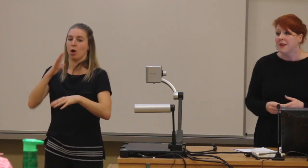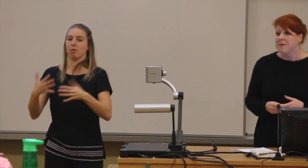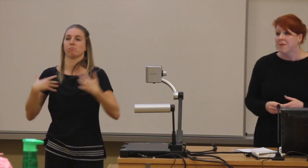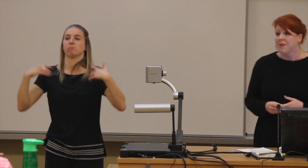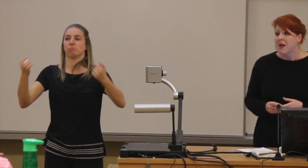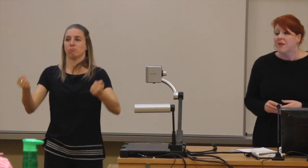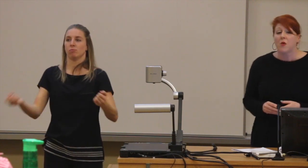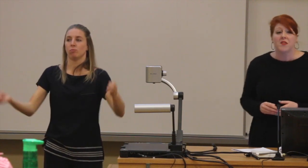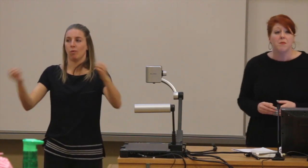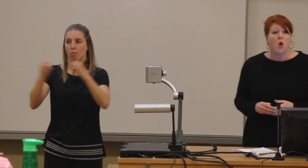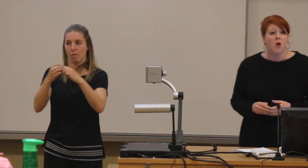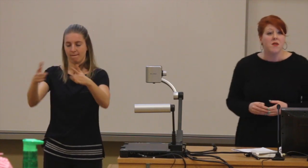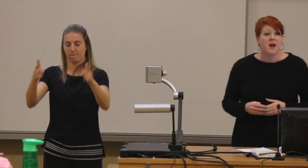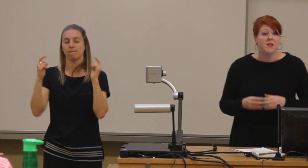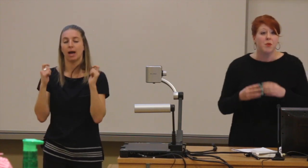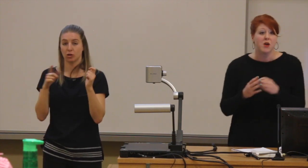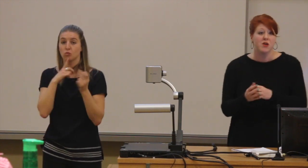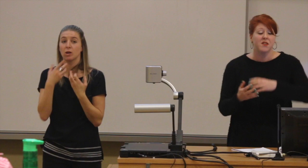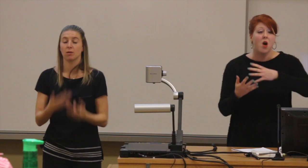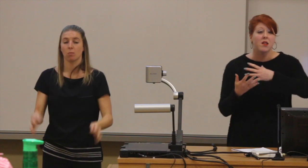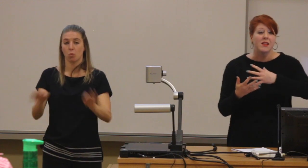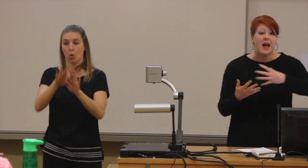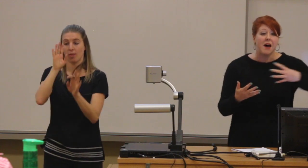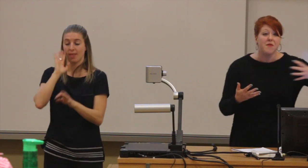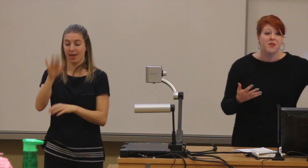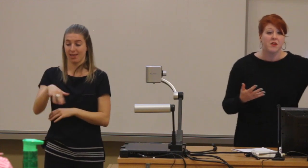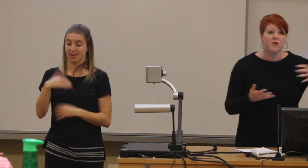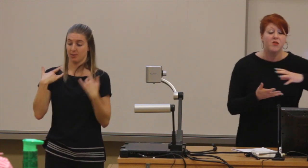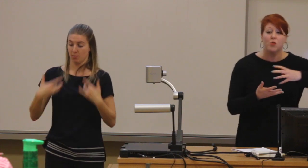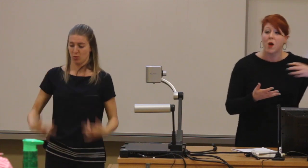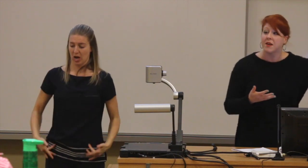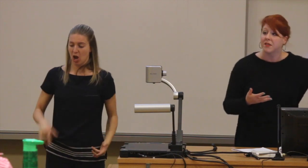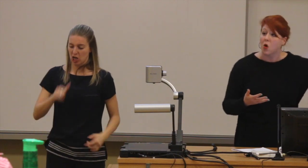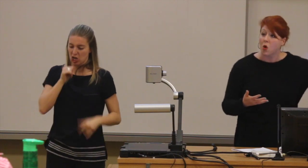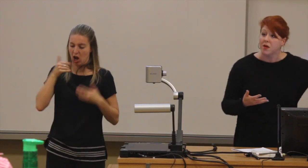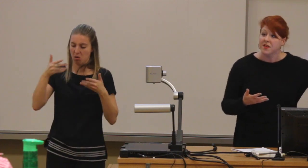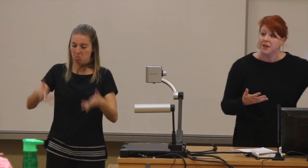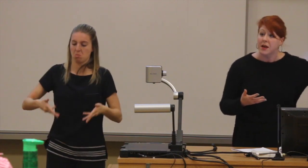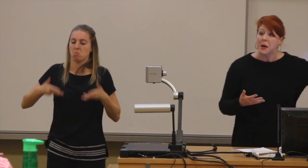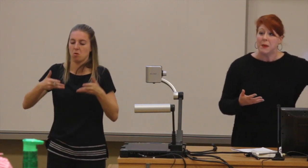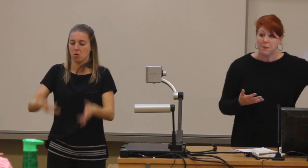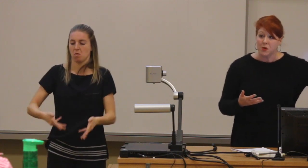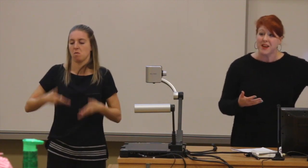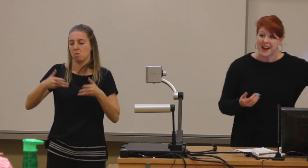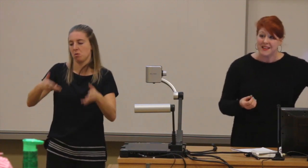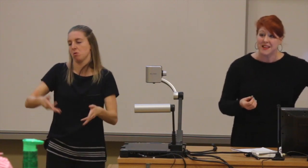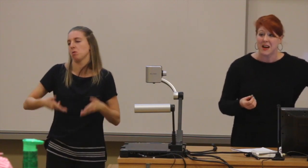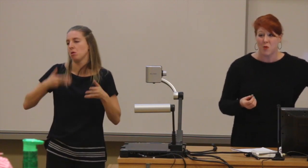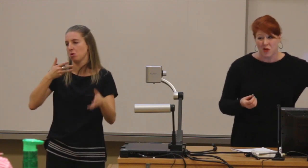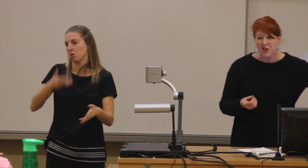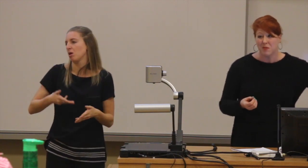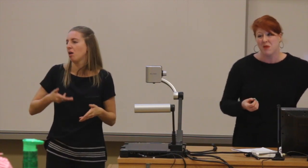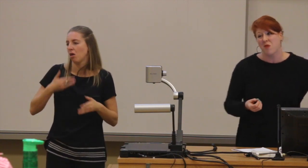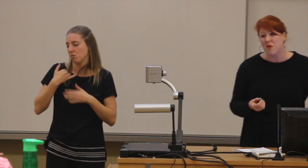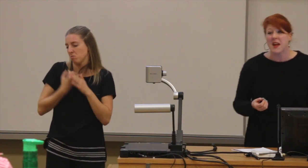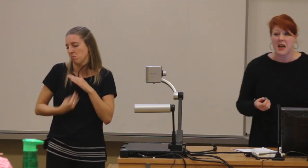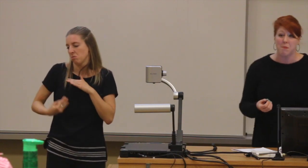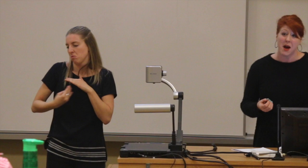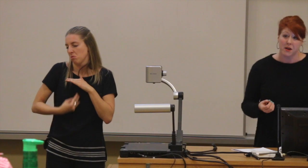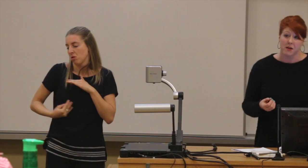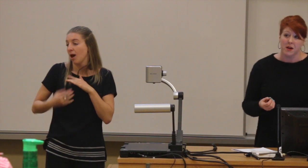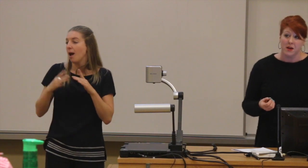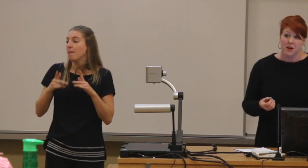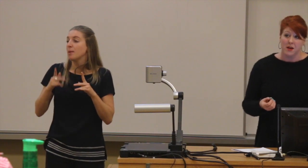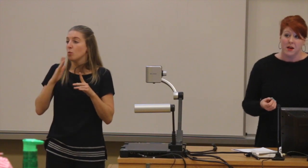right? So it's important that depression is not left to just run its course. People tend to get worse before they